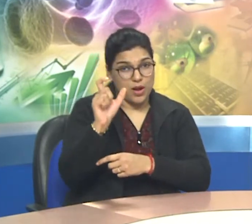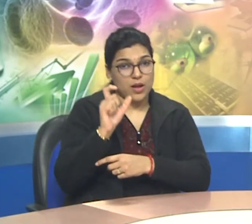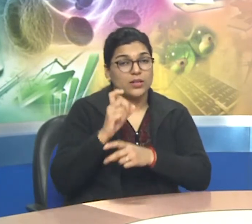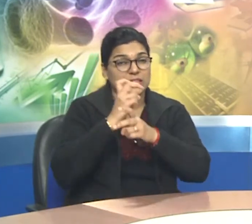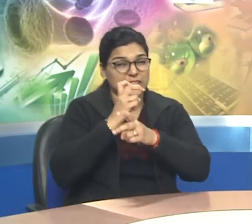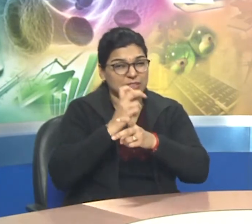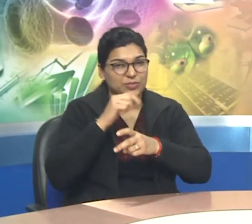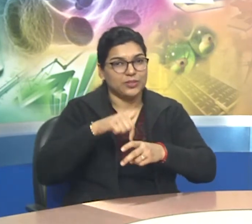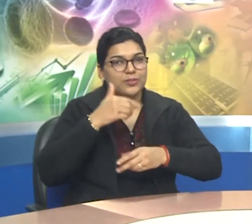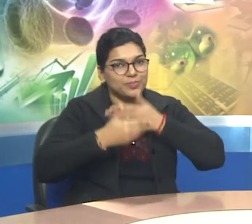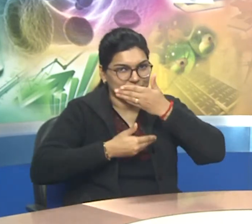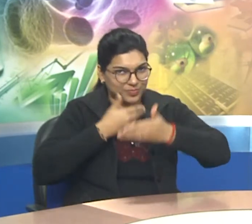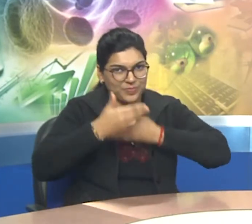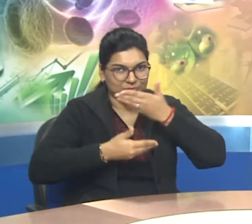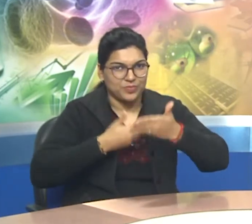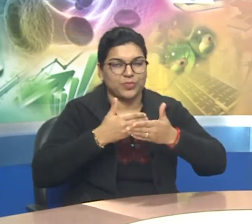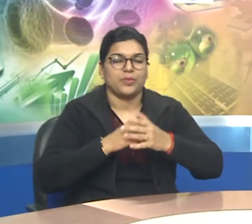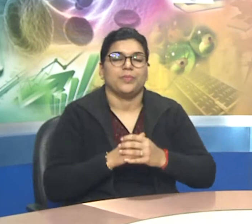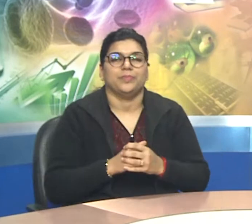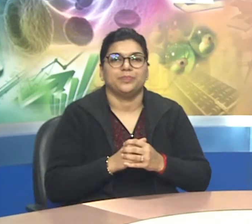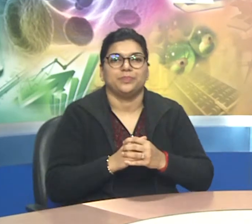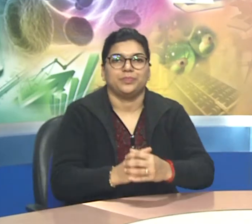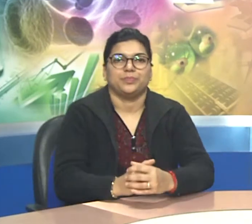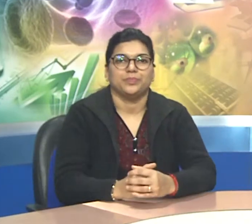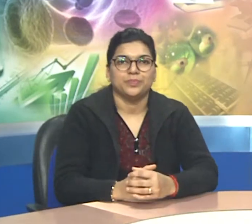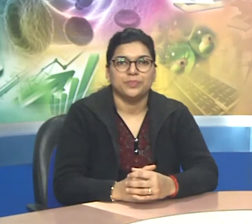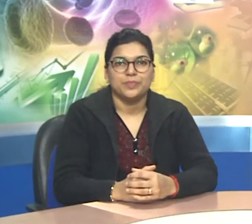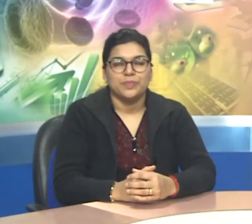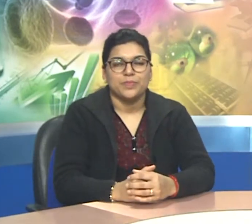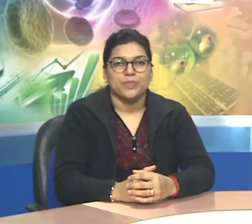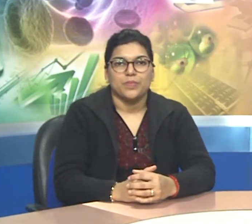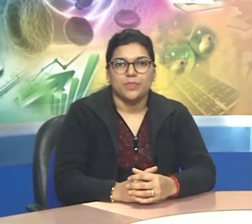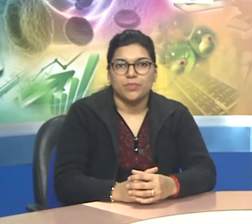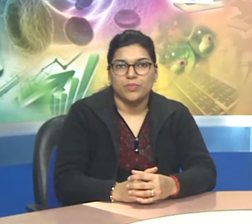Let us first learn difficult words.